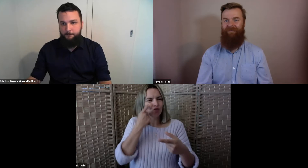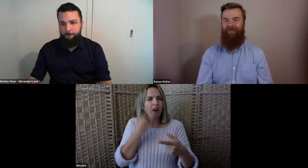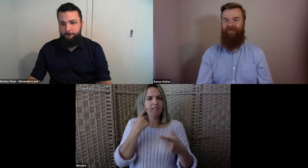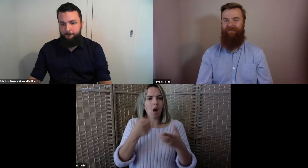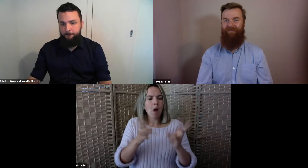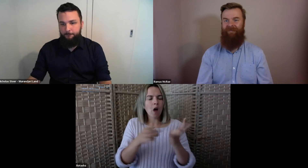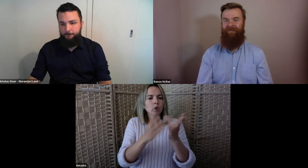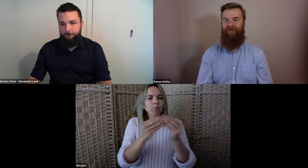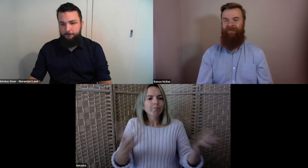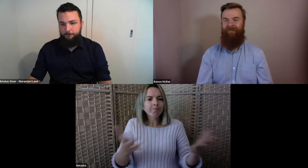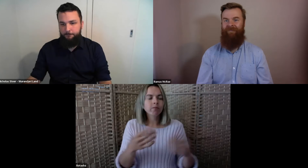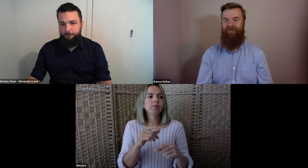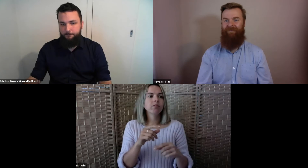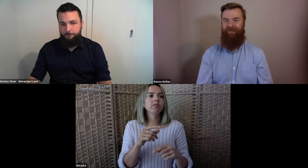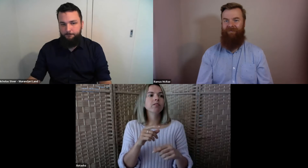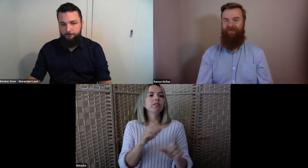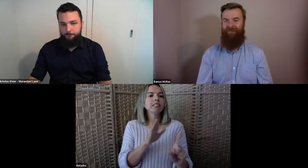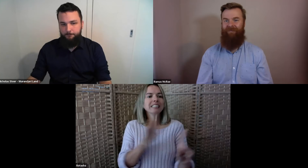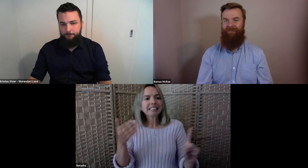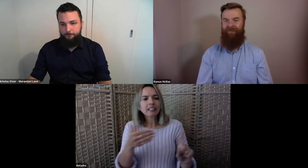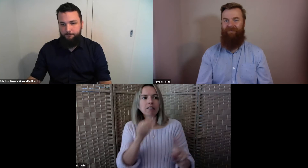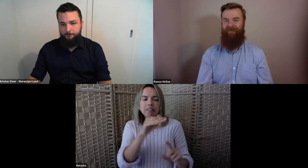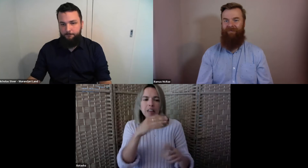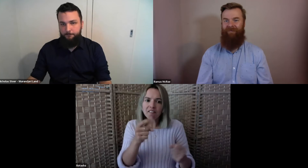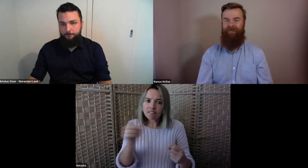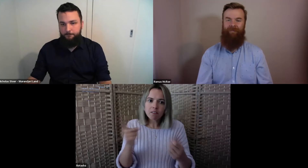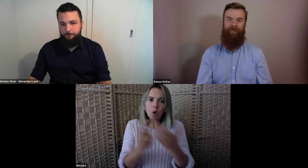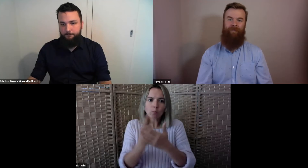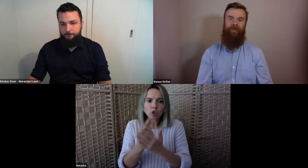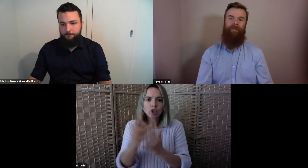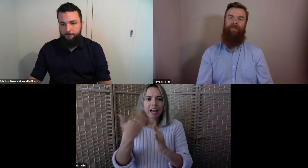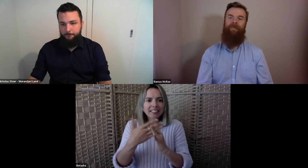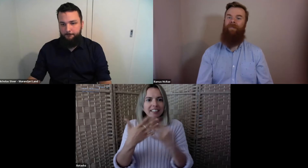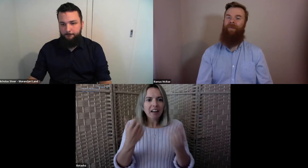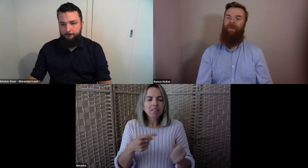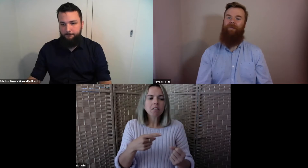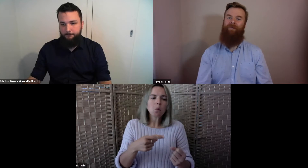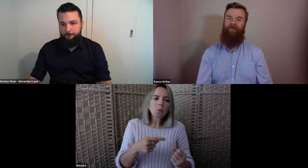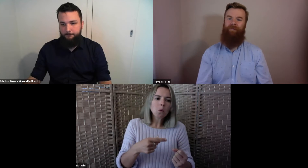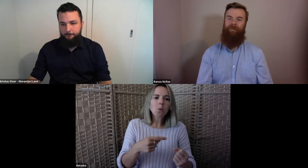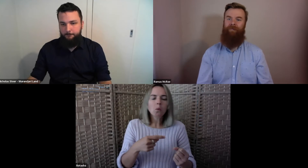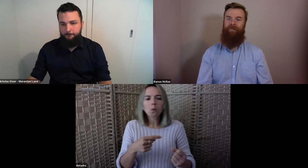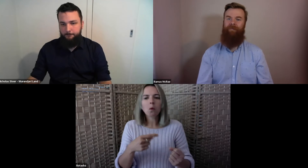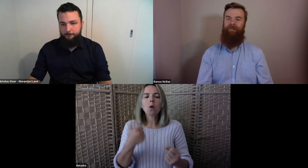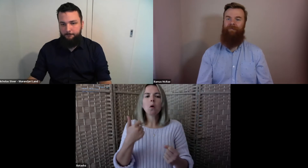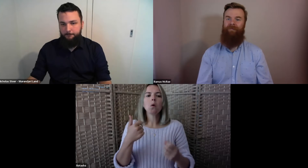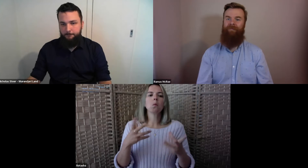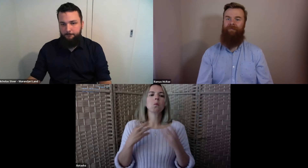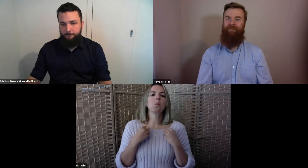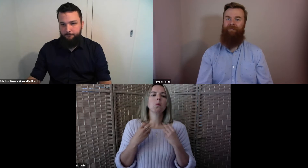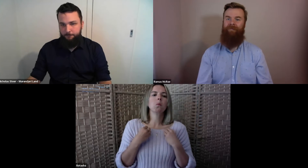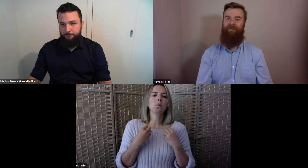of. I suppose if there are any barriers that I do face in life, I try lots of different things to be